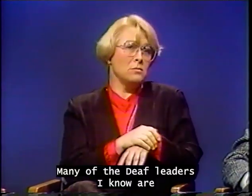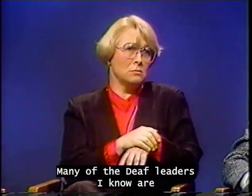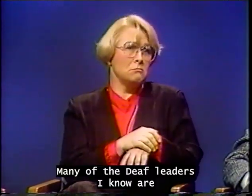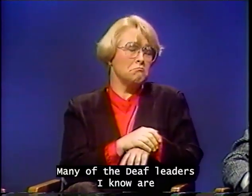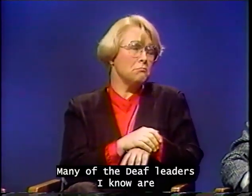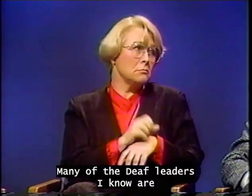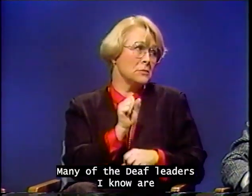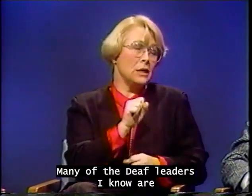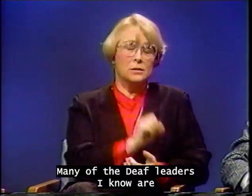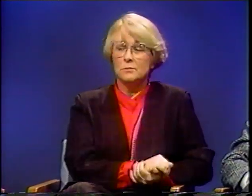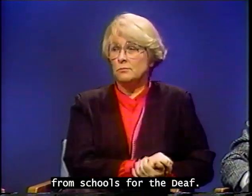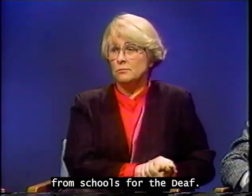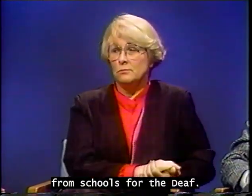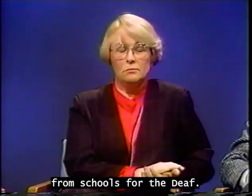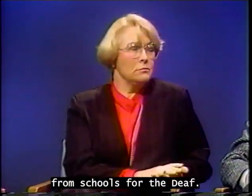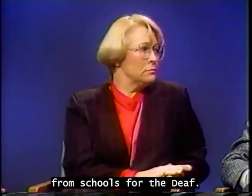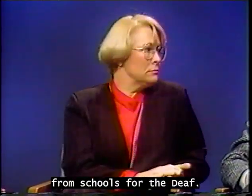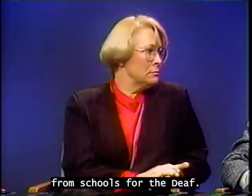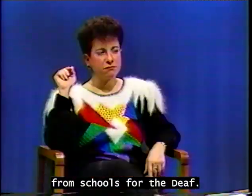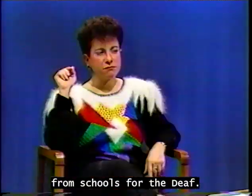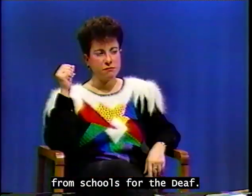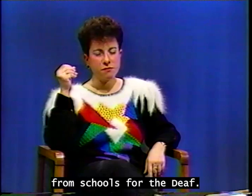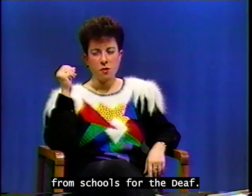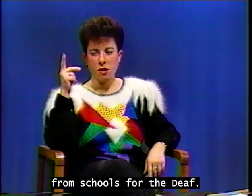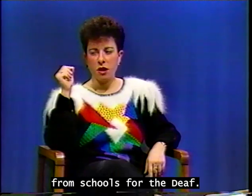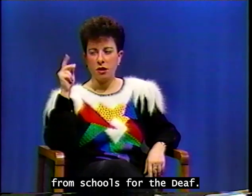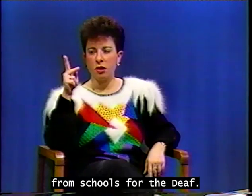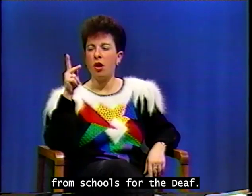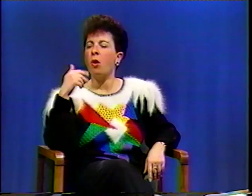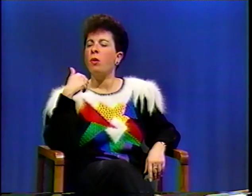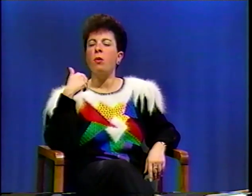Many of the deaf leaders I know are from schools for the deaf.